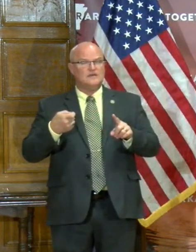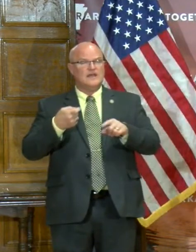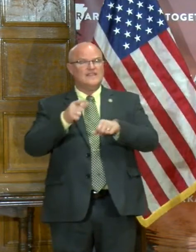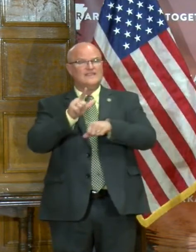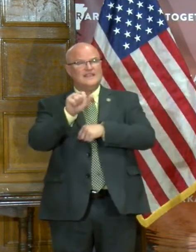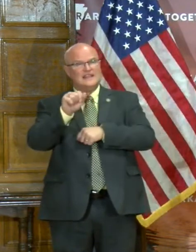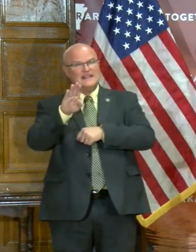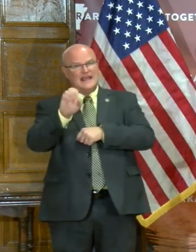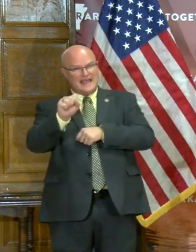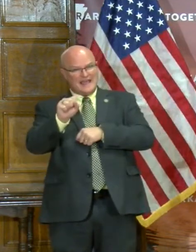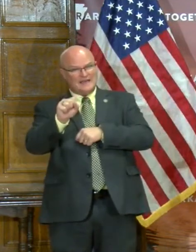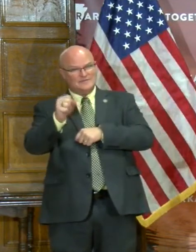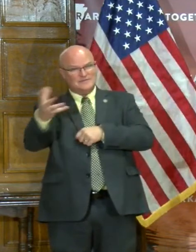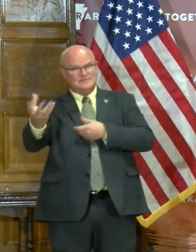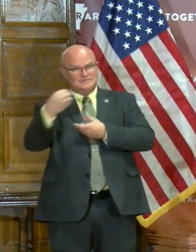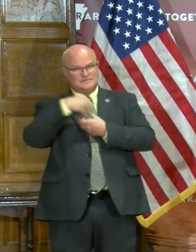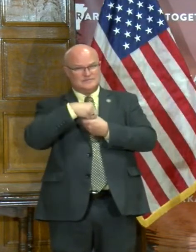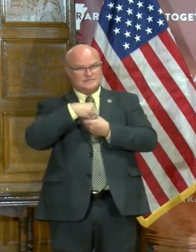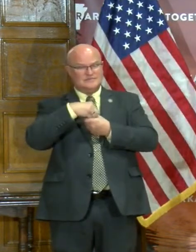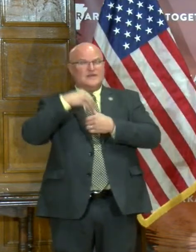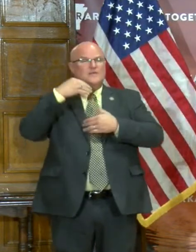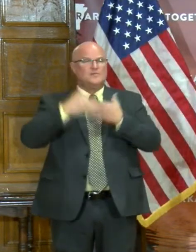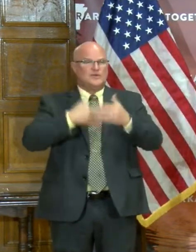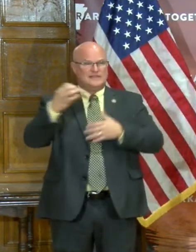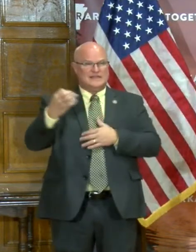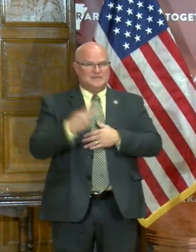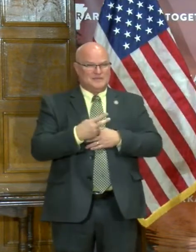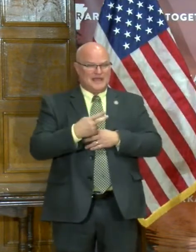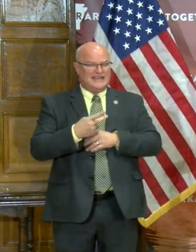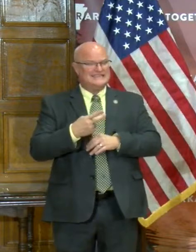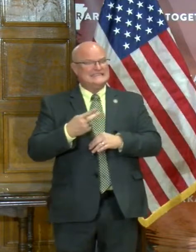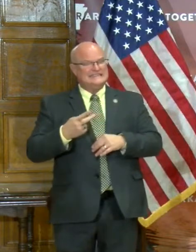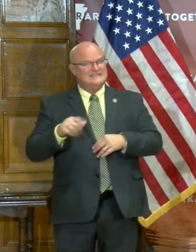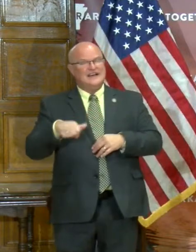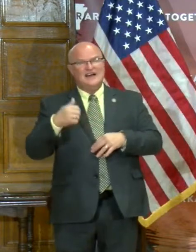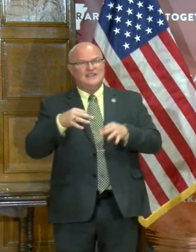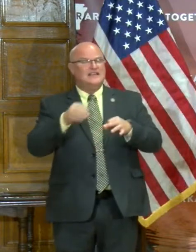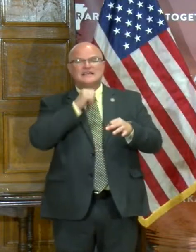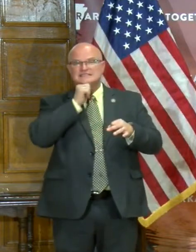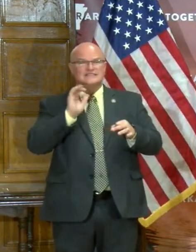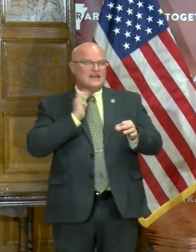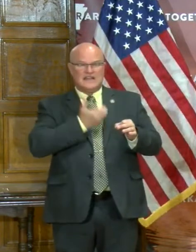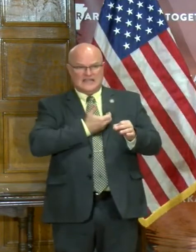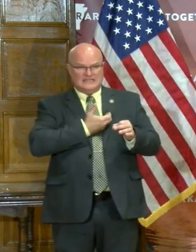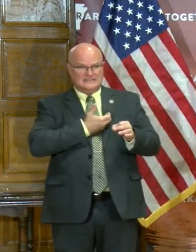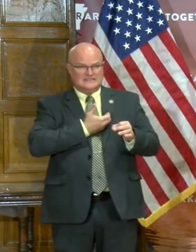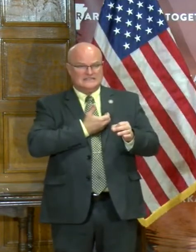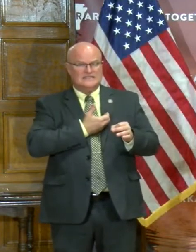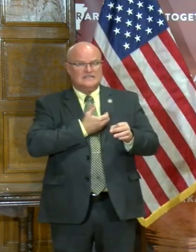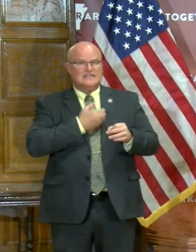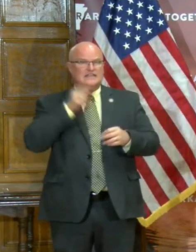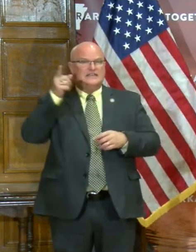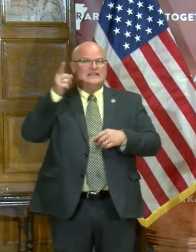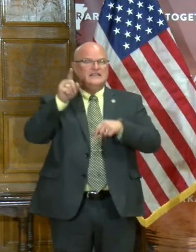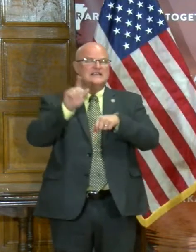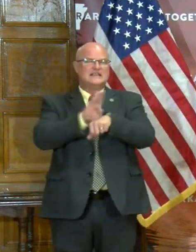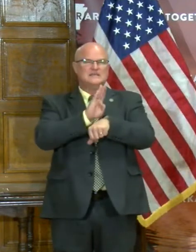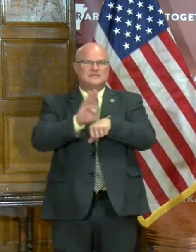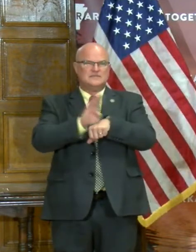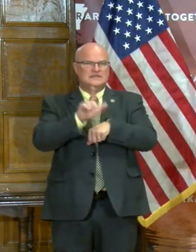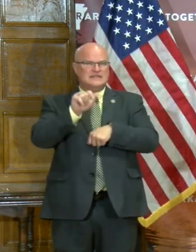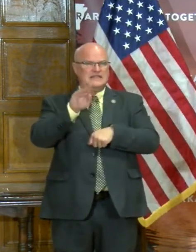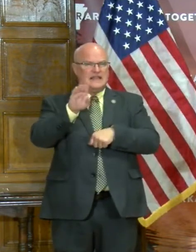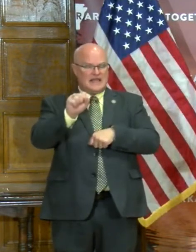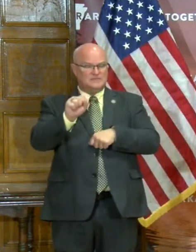the lab and their processing, getting it back. So you've got some initial delay even before it gets to us. And so